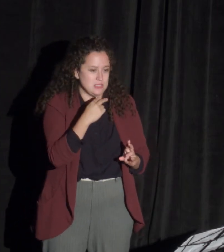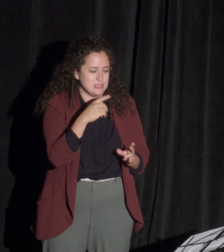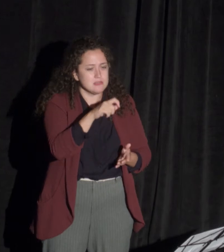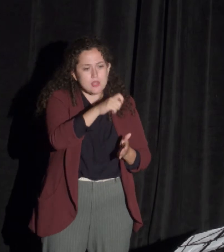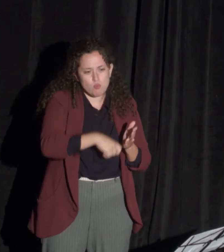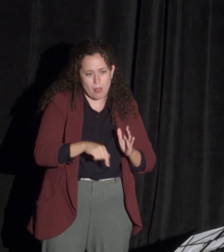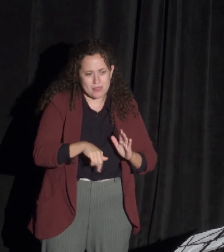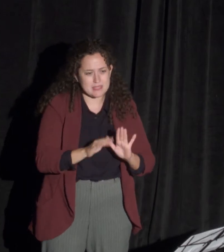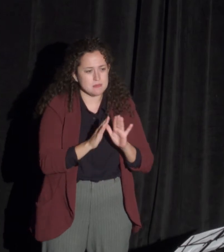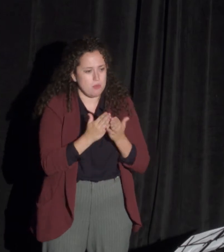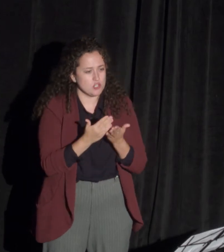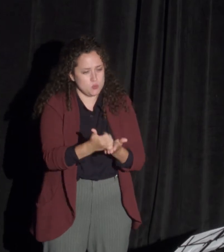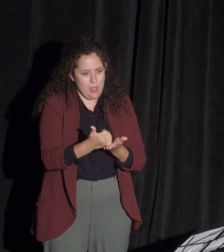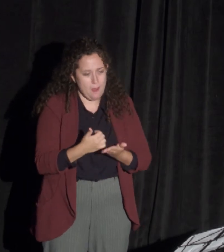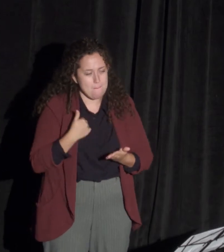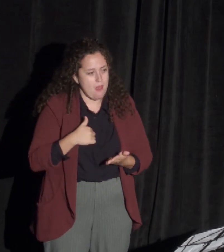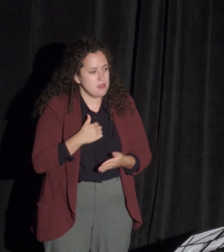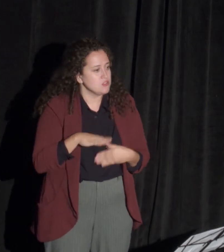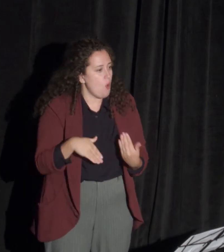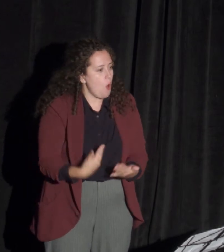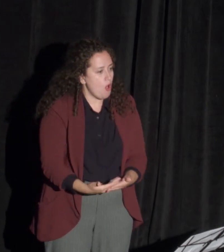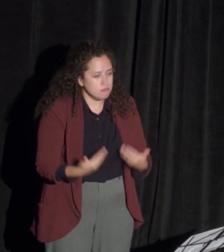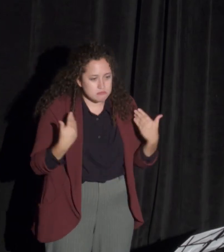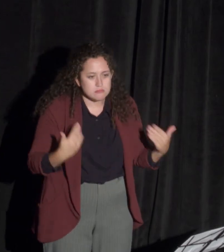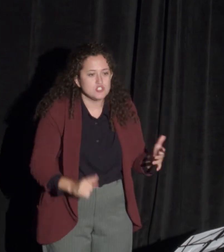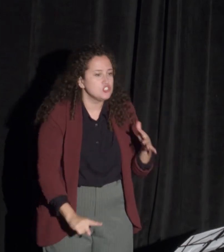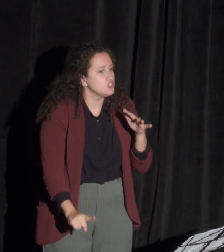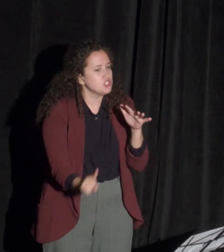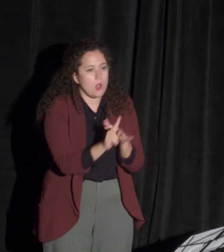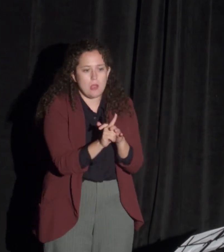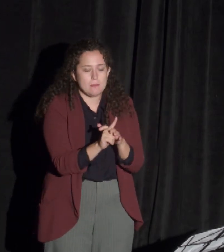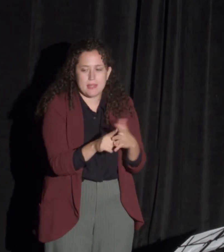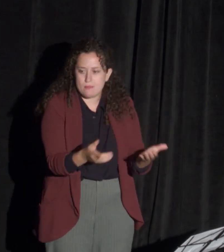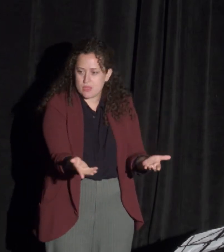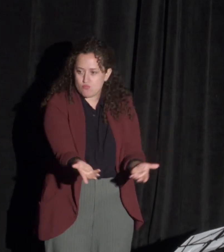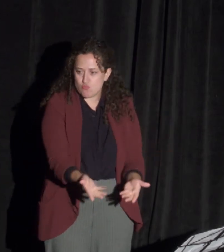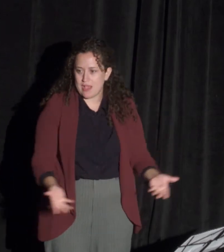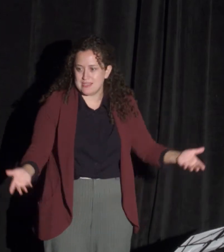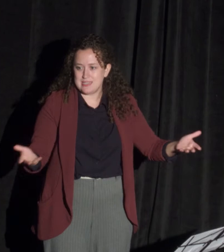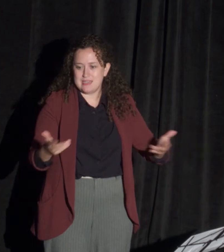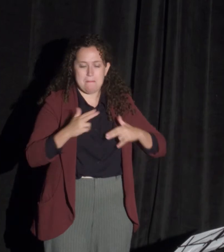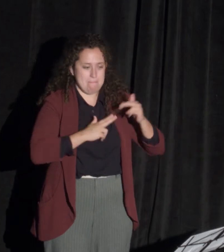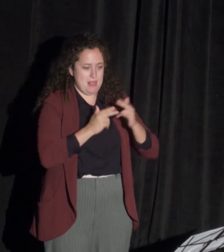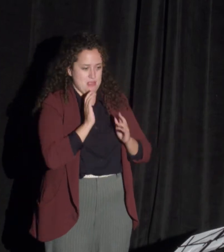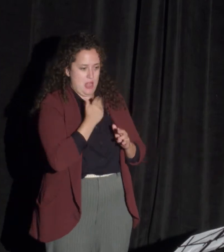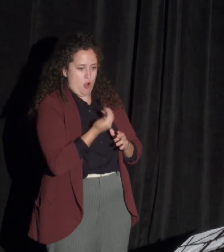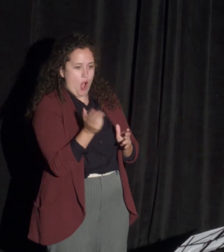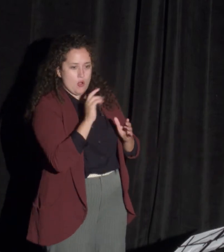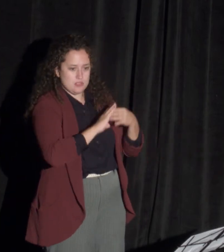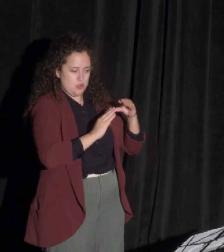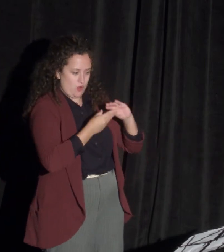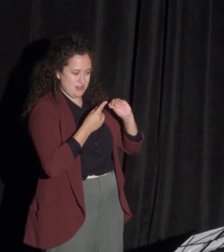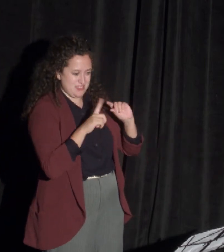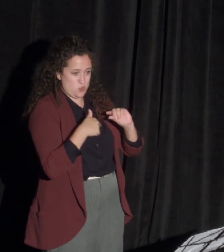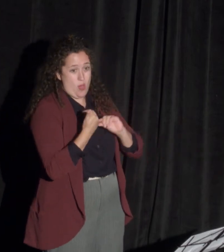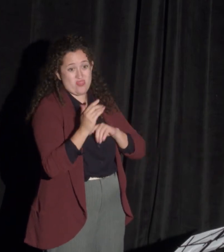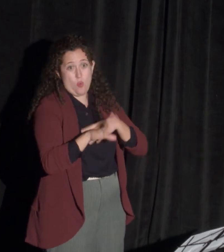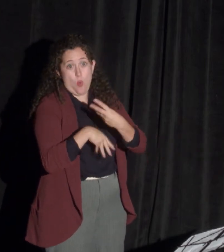us all to show up and be present and to build our own stories when the world goes just sour. And I've been so grateful to everyone